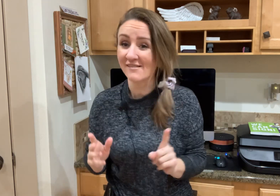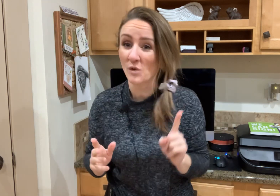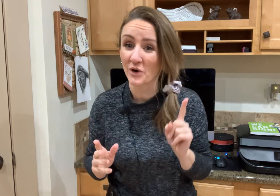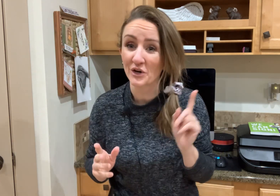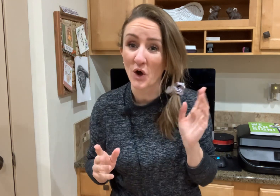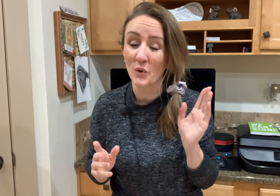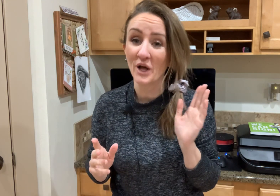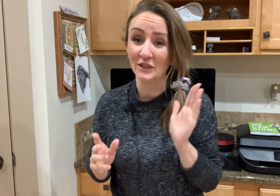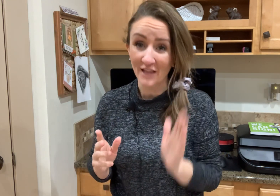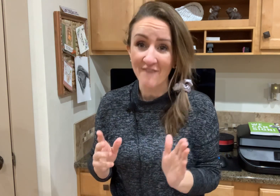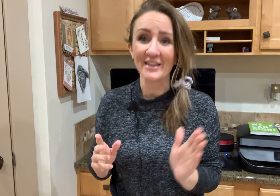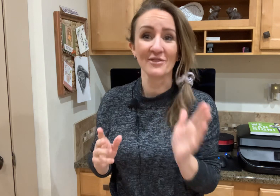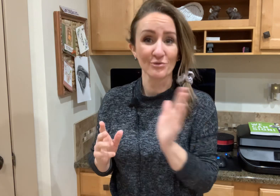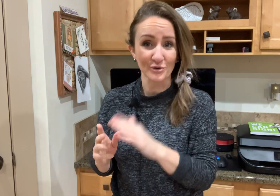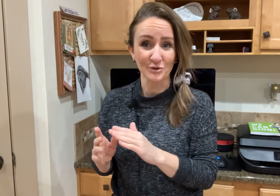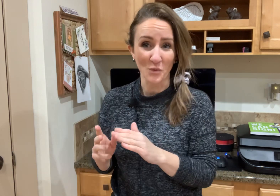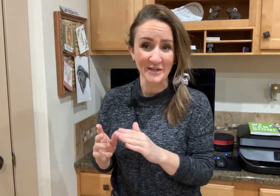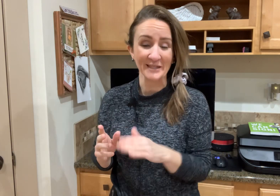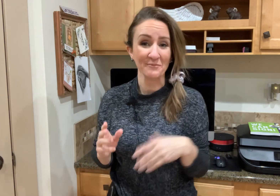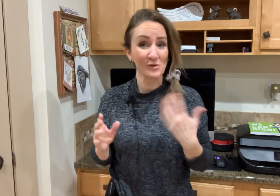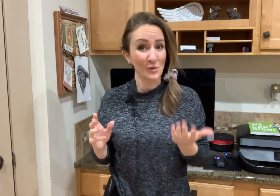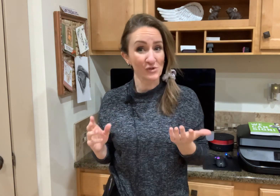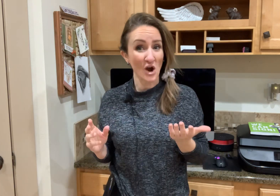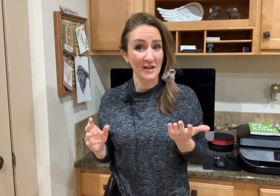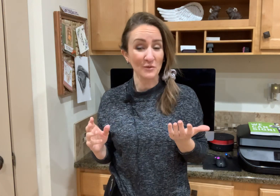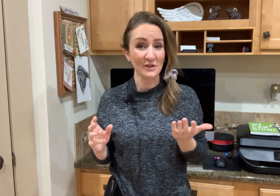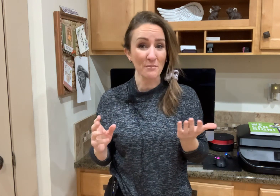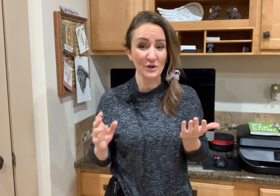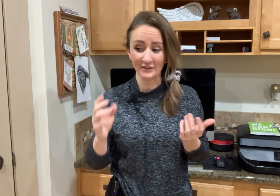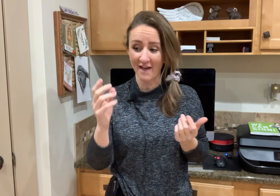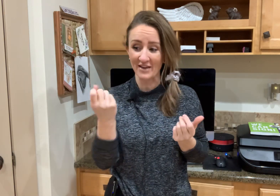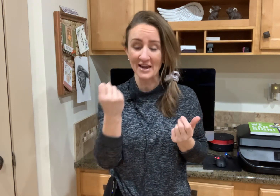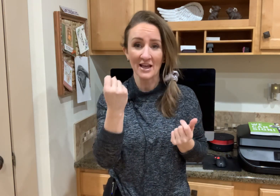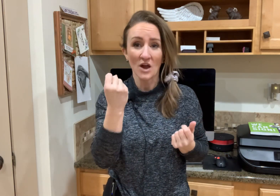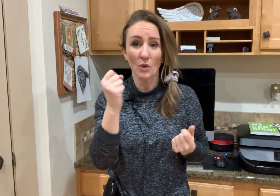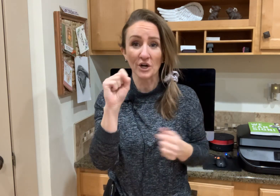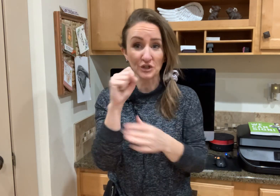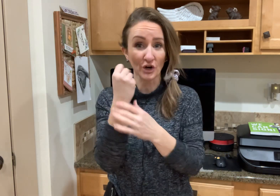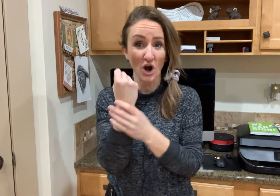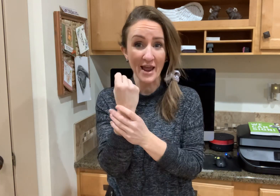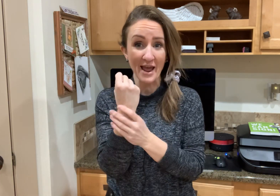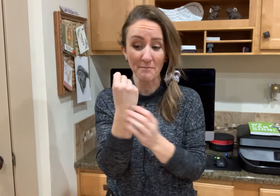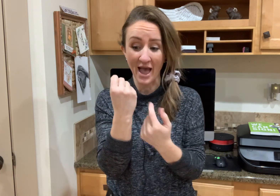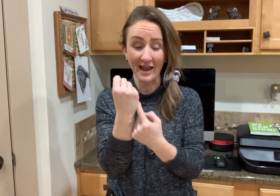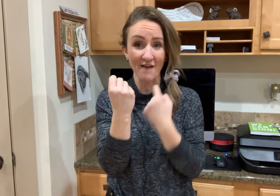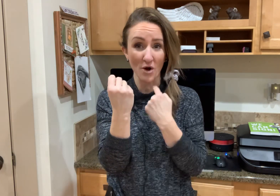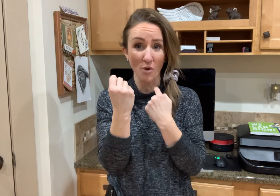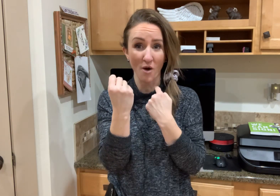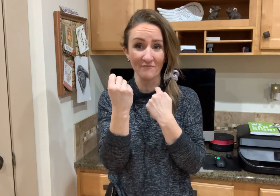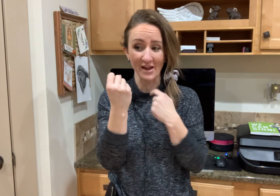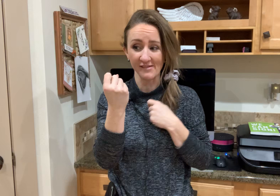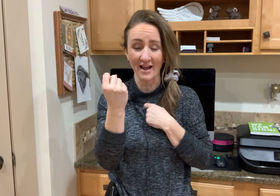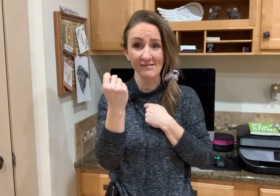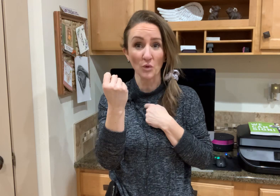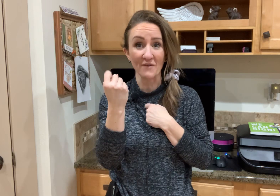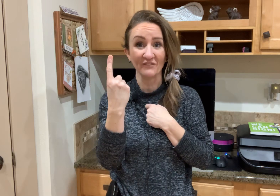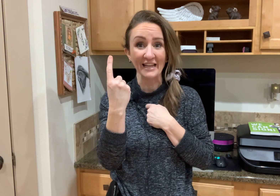going to go 11 through 20. So starting with number 11, we're going to turn our hand back, have our palm facing us, so we're going to flick the